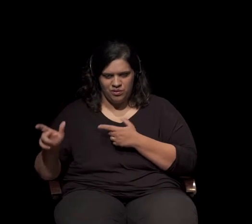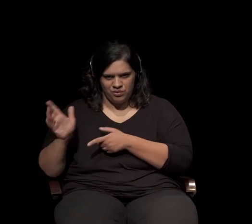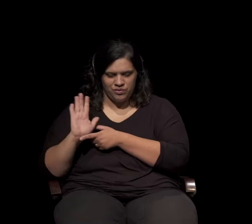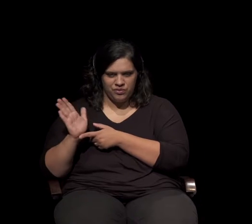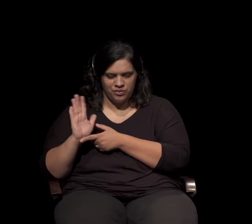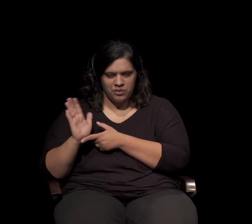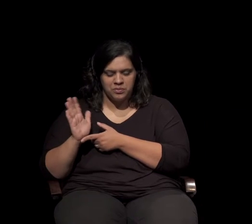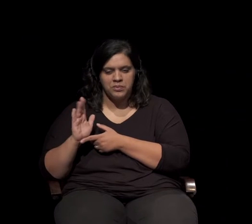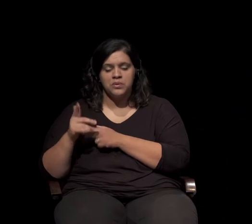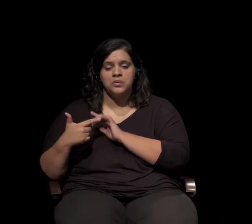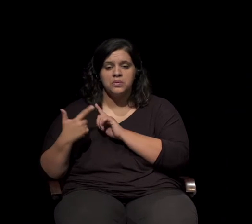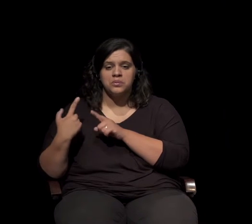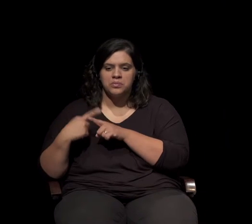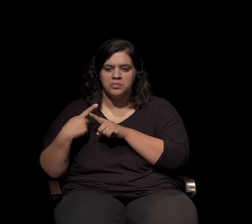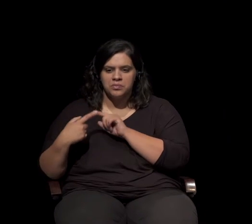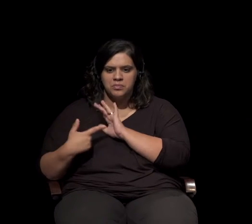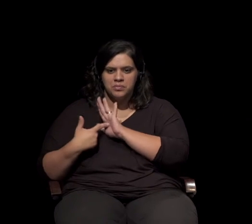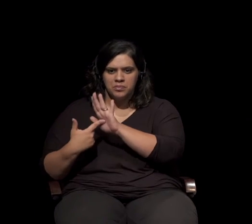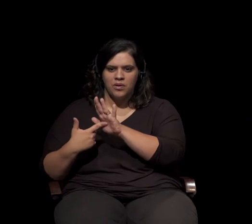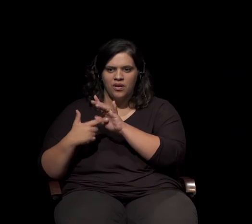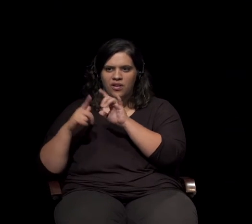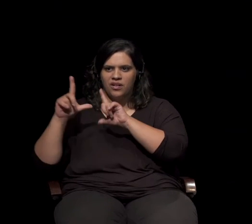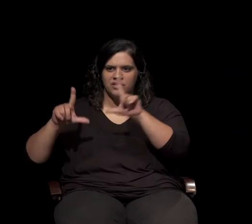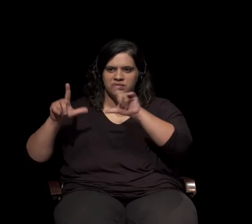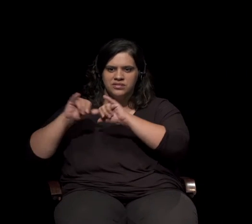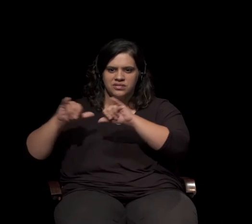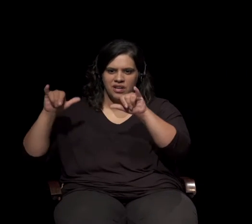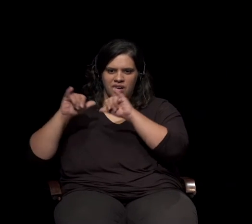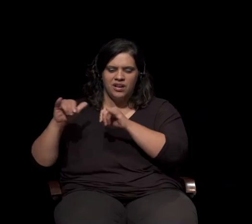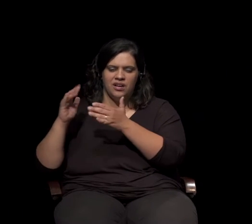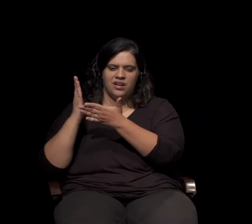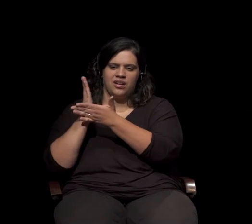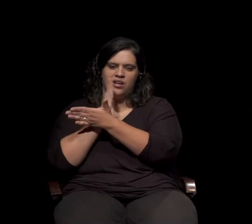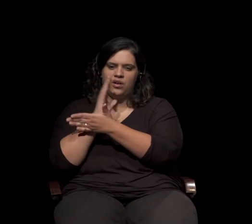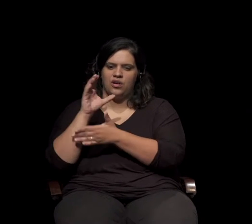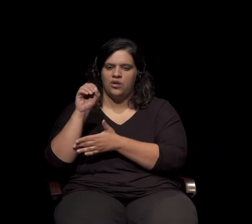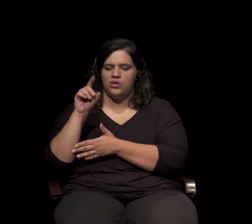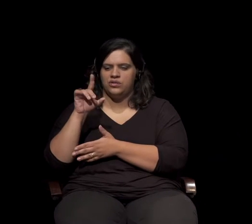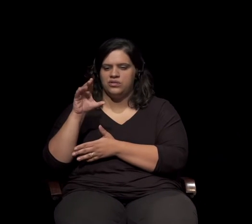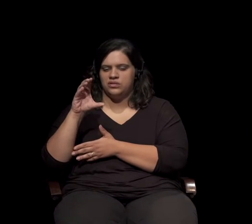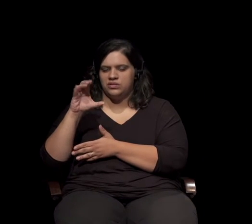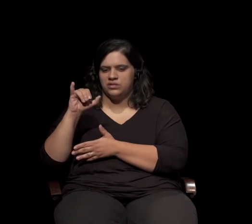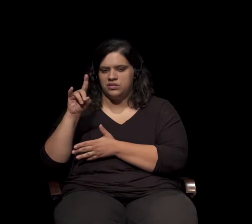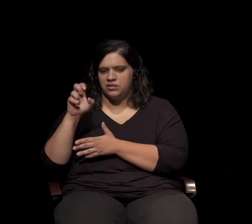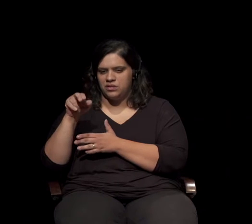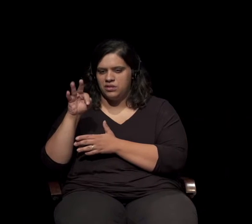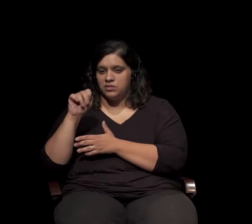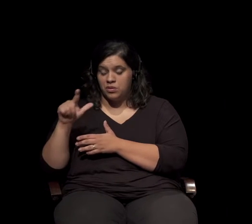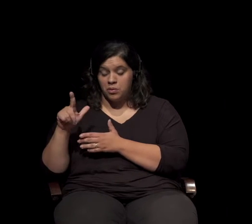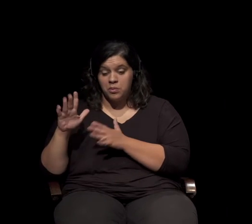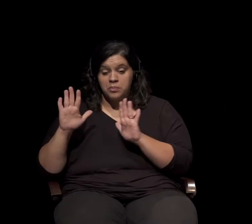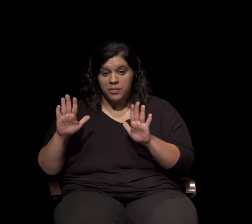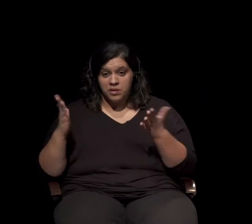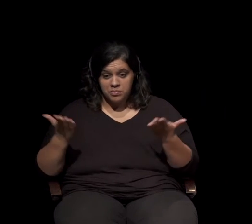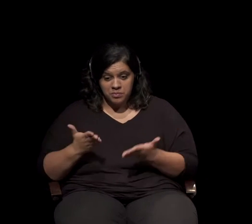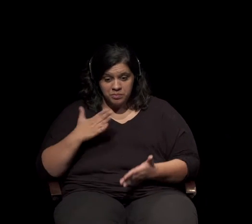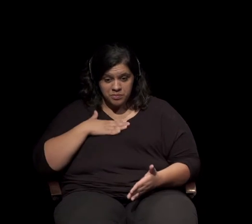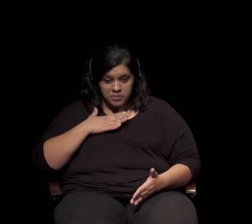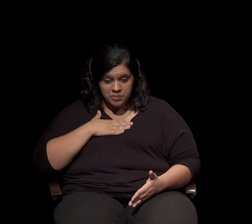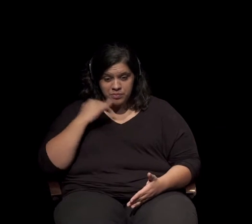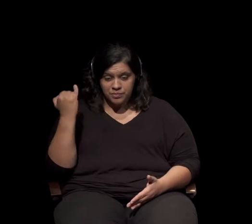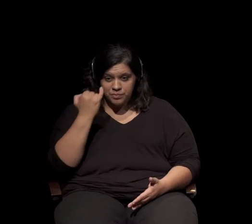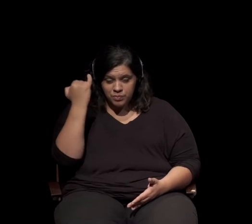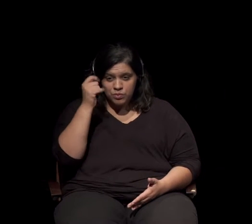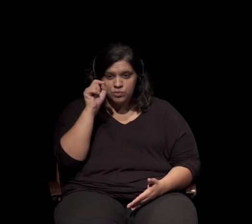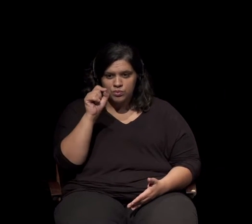For the purpose of today's presentation, what is more relevant to me here is that both the amateur clip and Litvin's video show